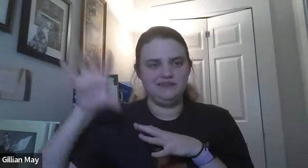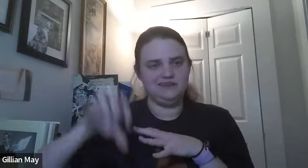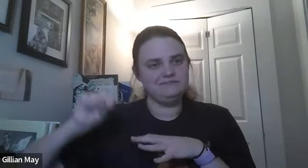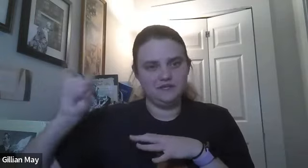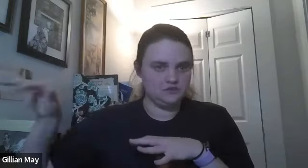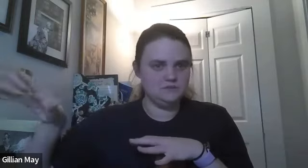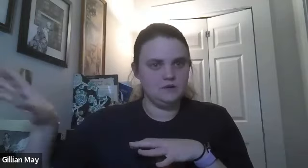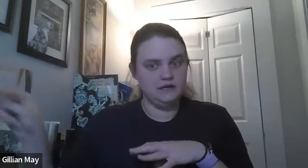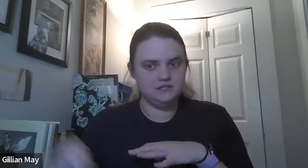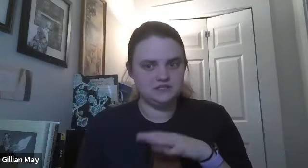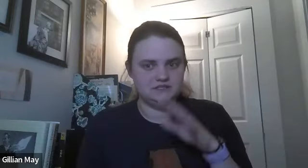like fingerspell anxious.